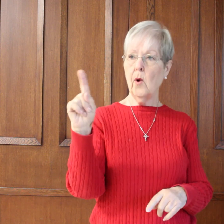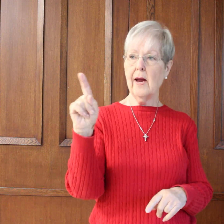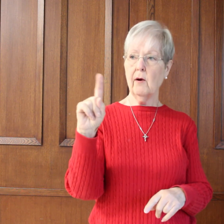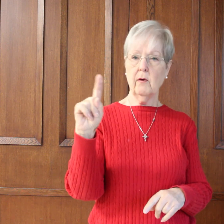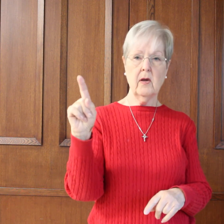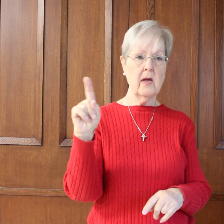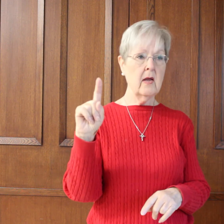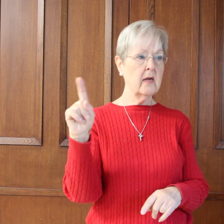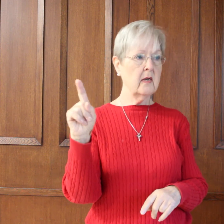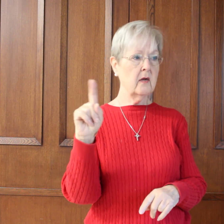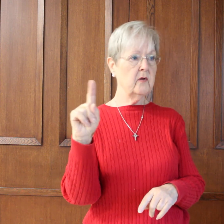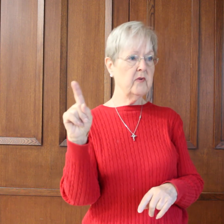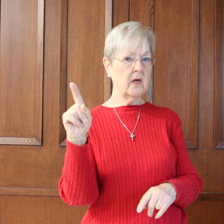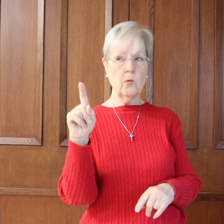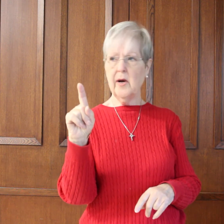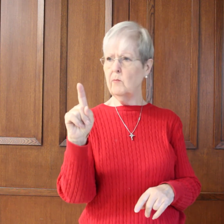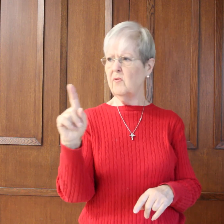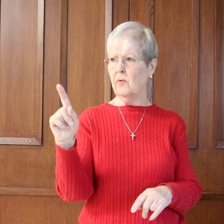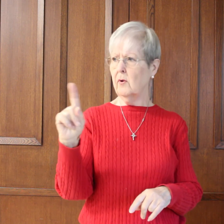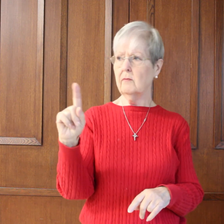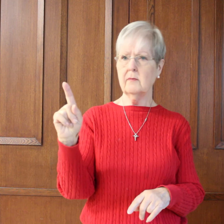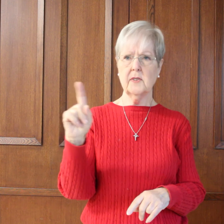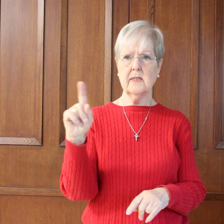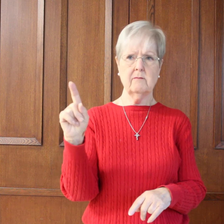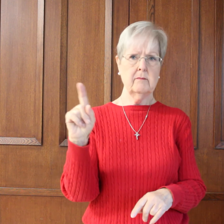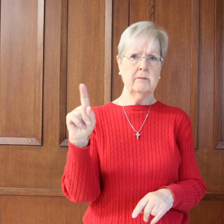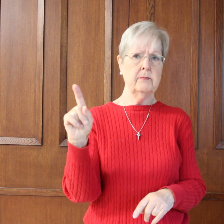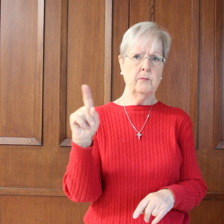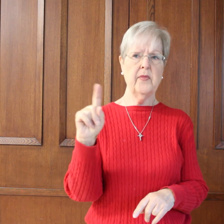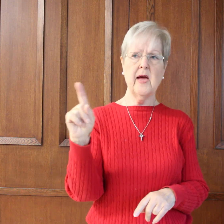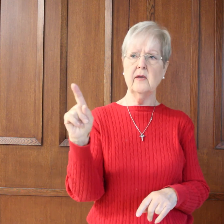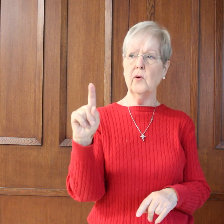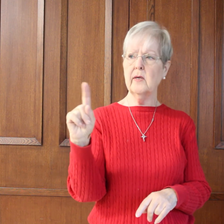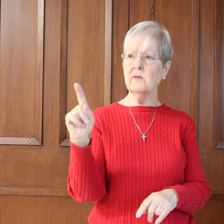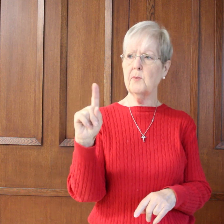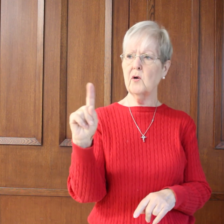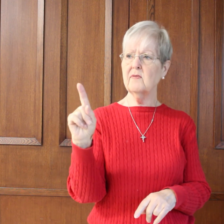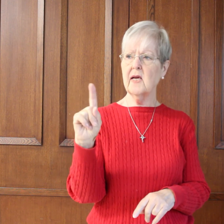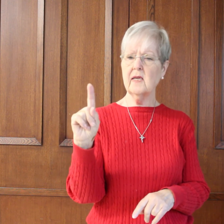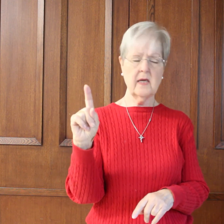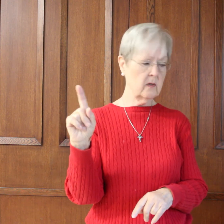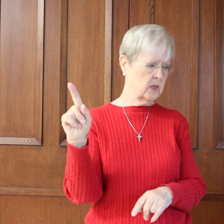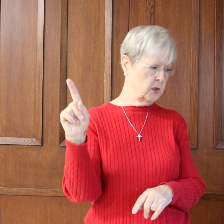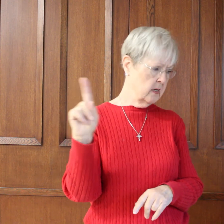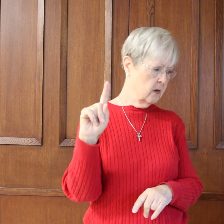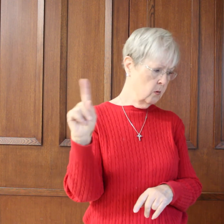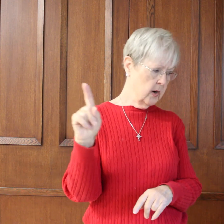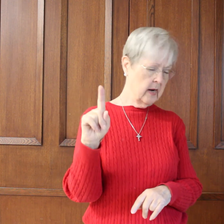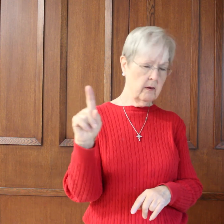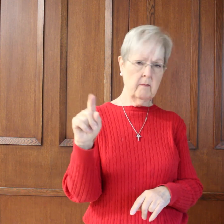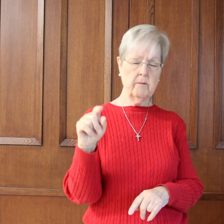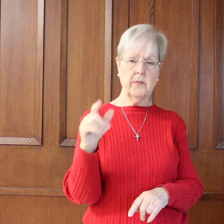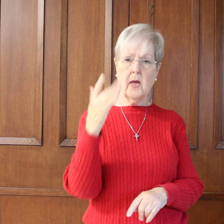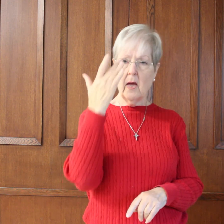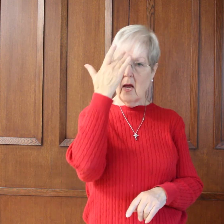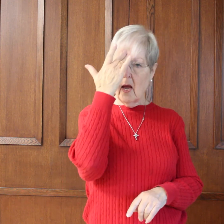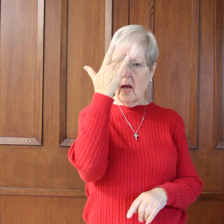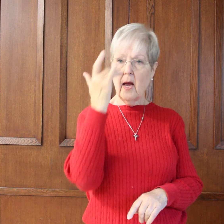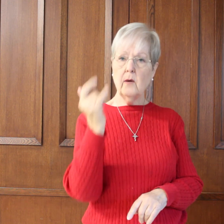Where? And I know you've done where before, just without knowing it was part of sign language. Where? And